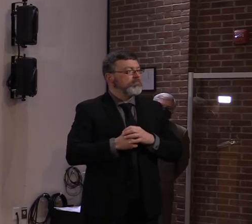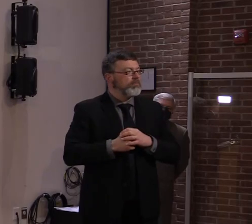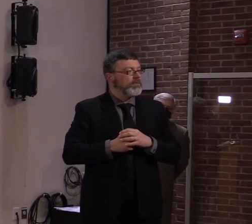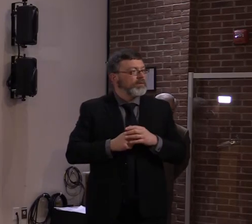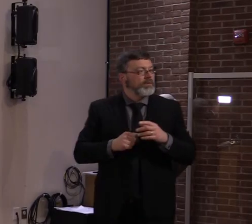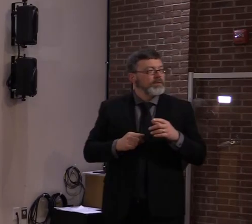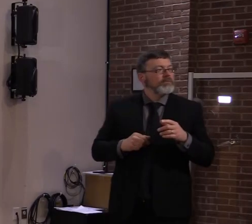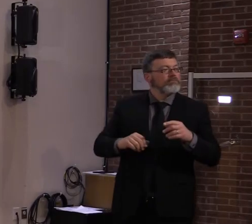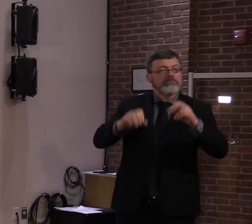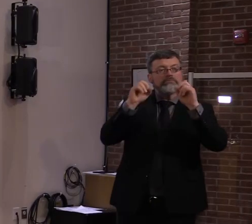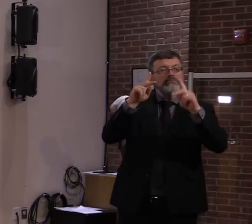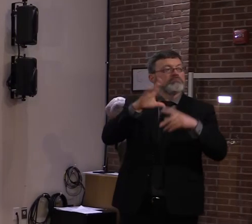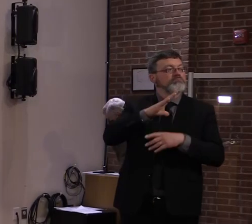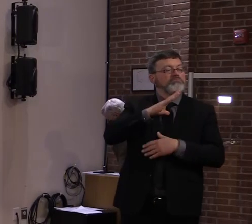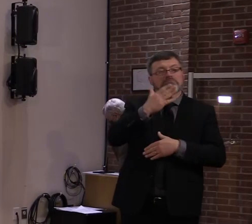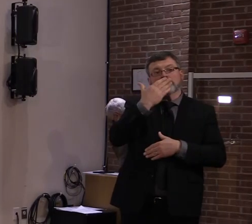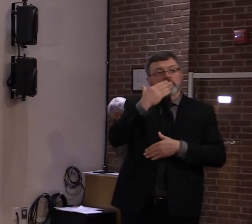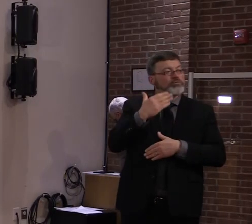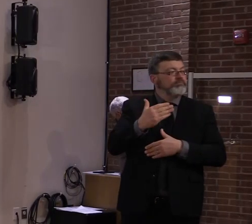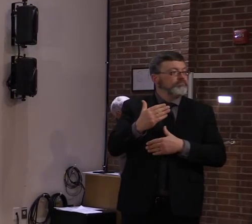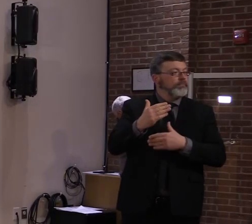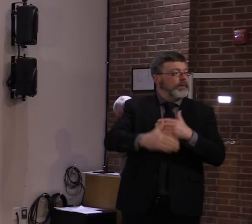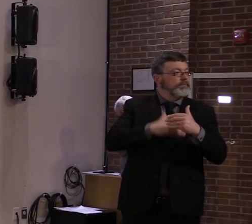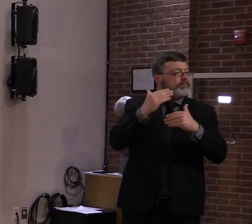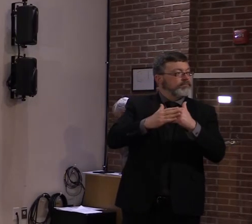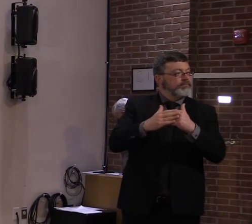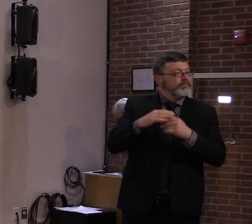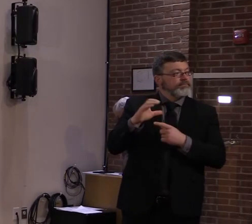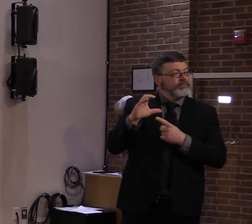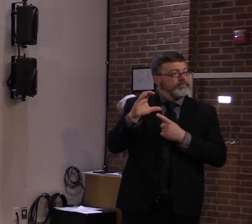Andrew McGregor, the Caledonian Record.